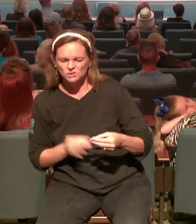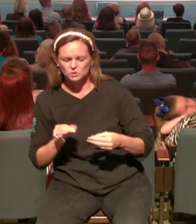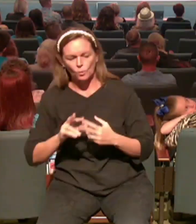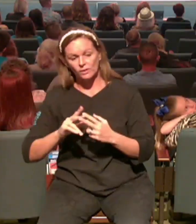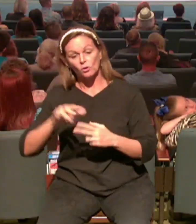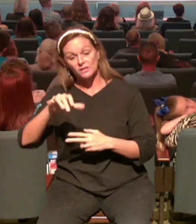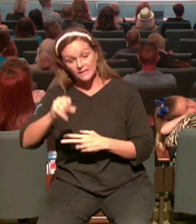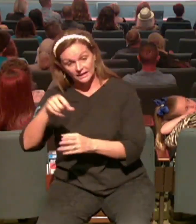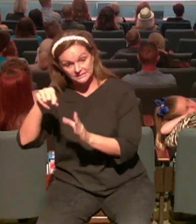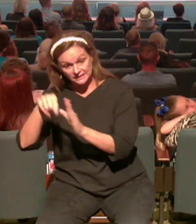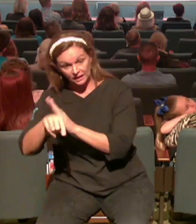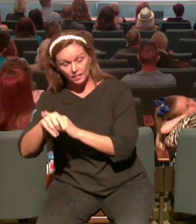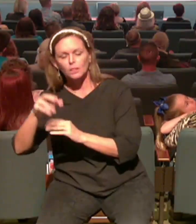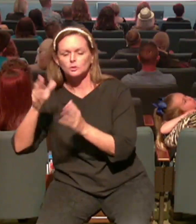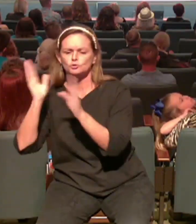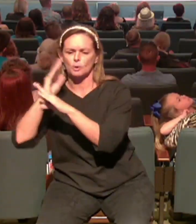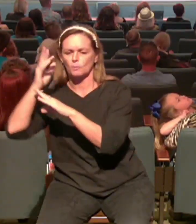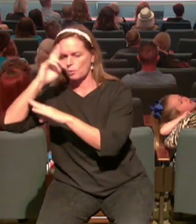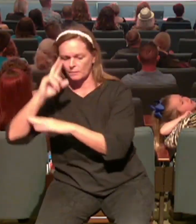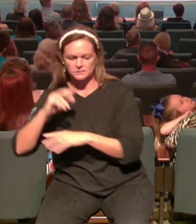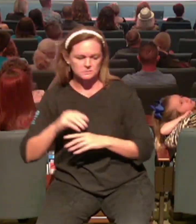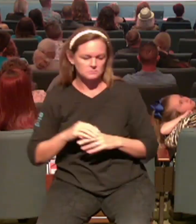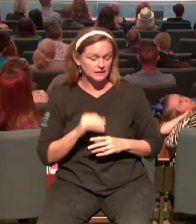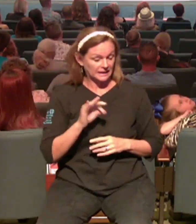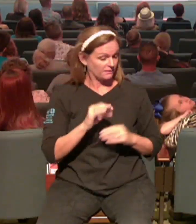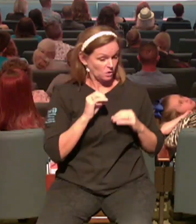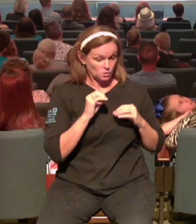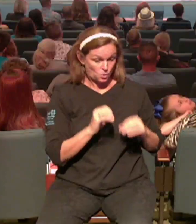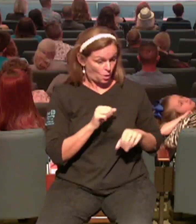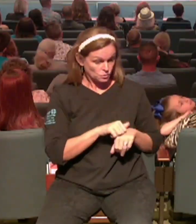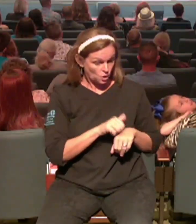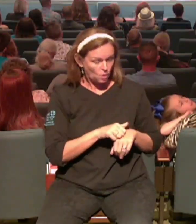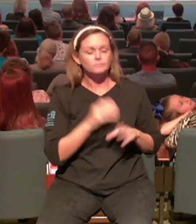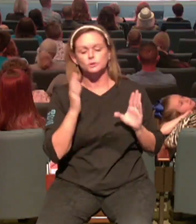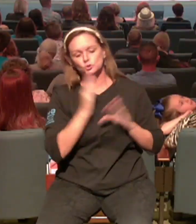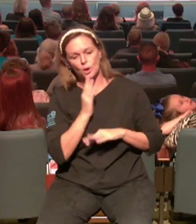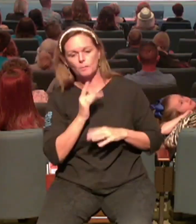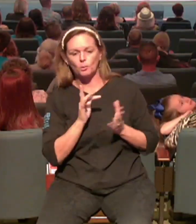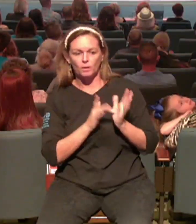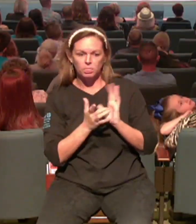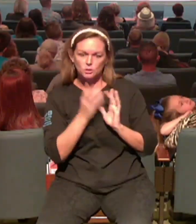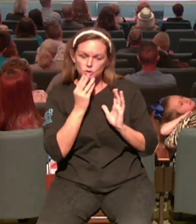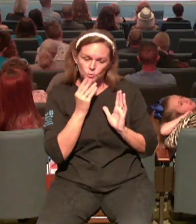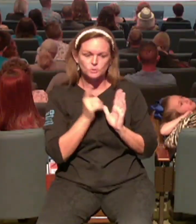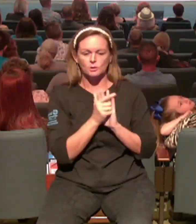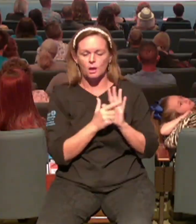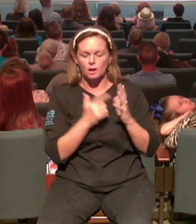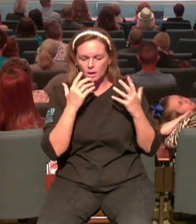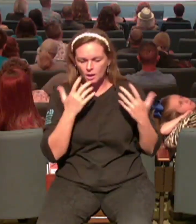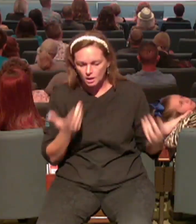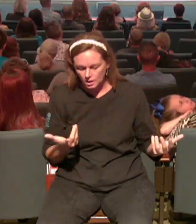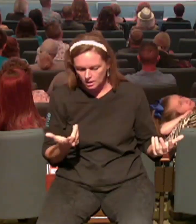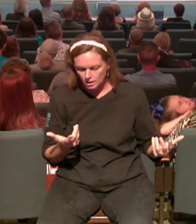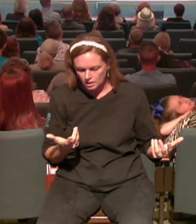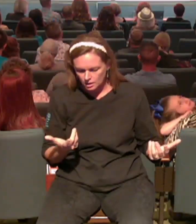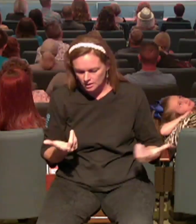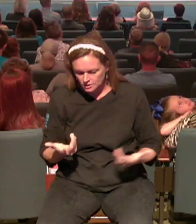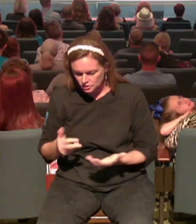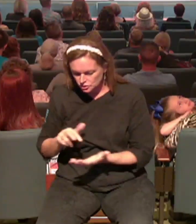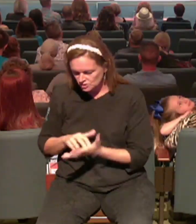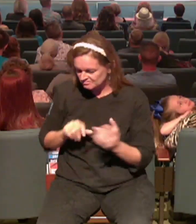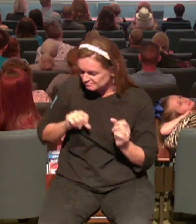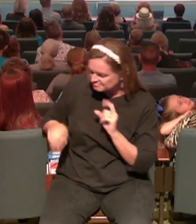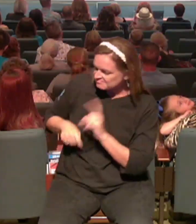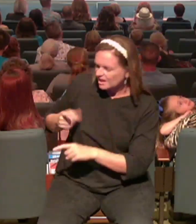they were trying to trick Jesus. But Jesus himself has said, I have not come to abolish the law and the prophets, but I have actually come